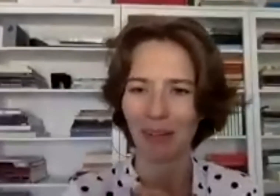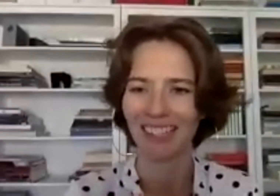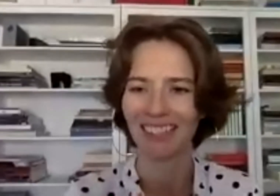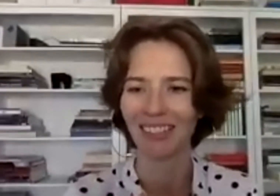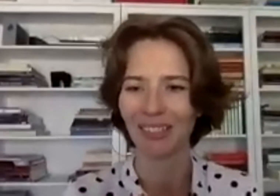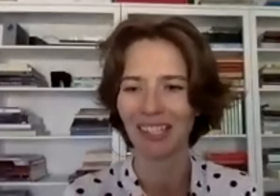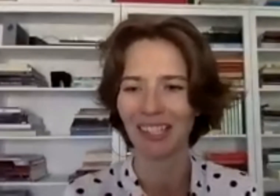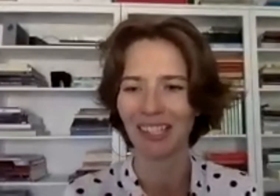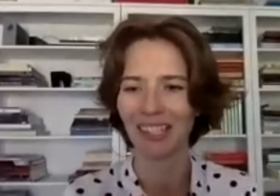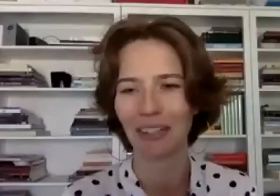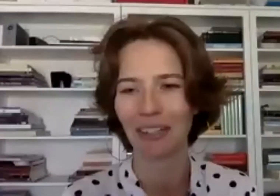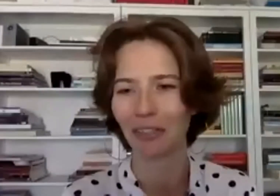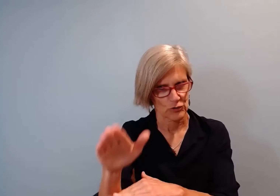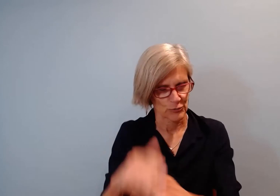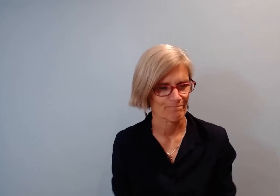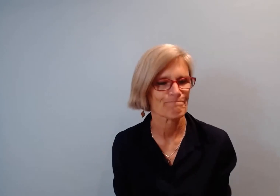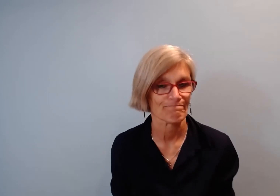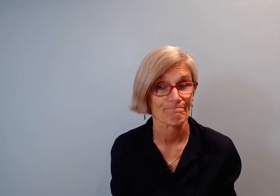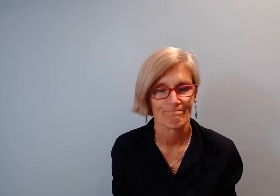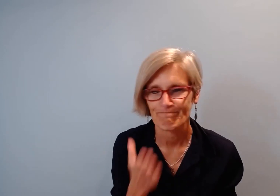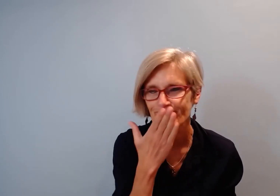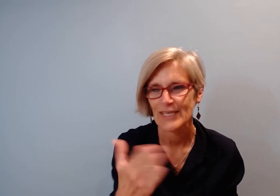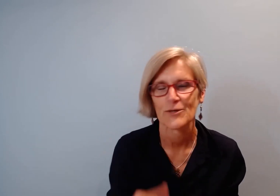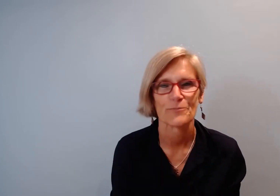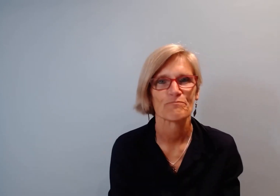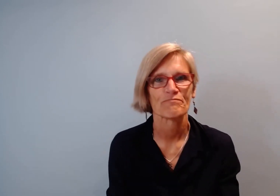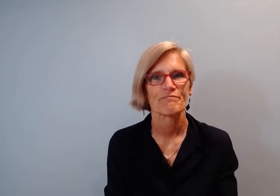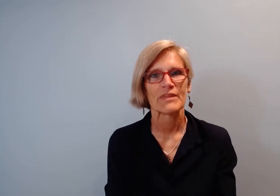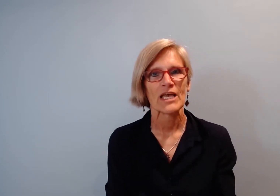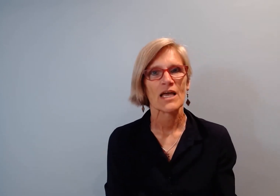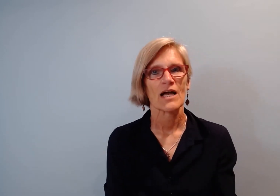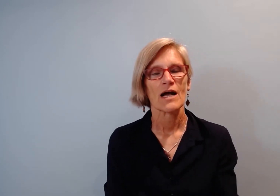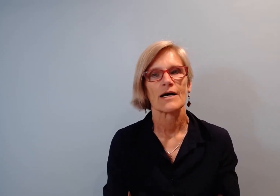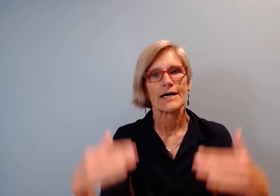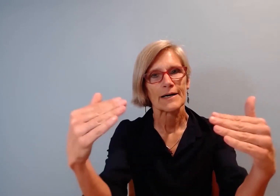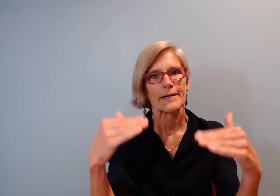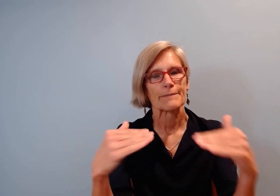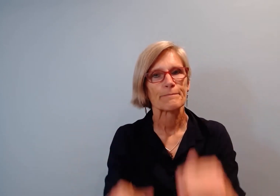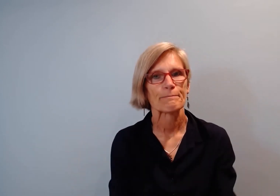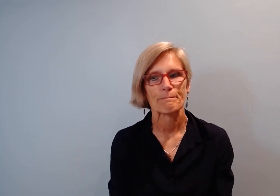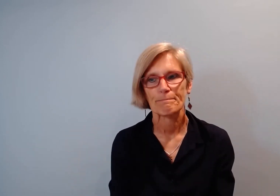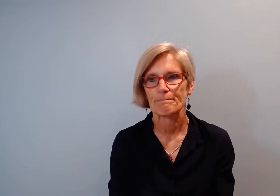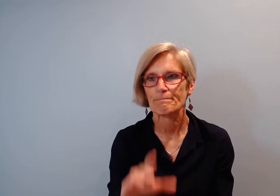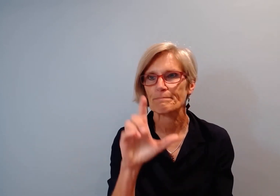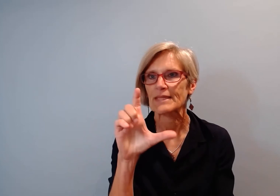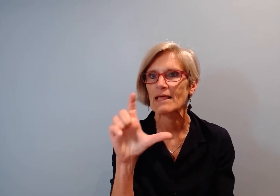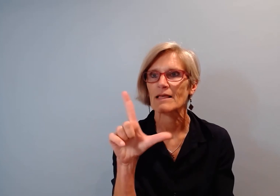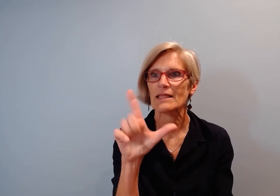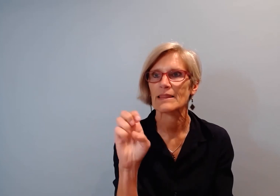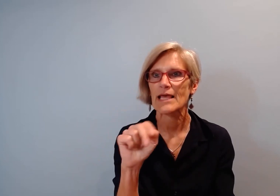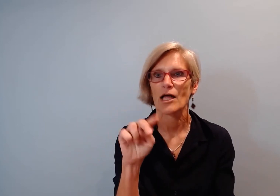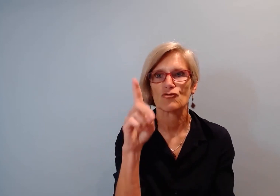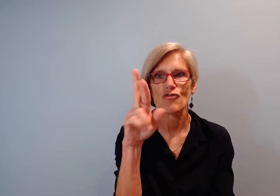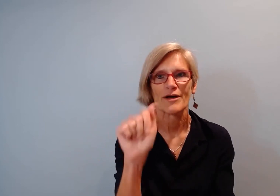everyone participating in those, and thank you for sharing. Next up, we have Leandra talking